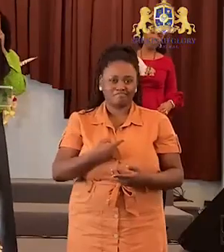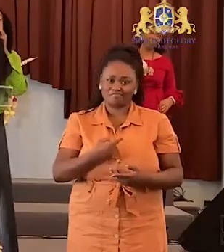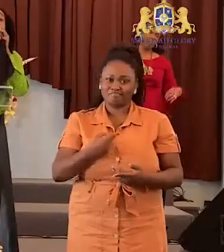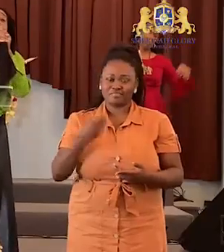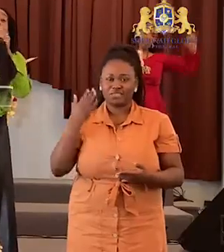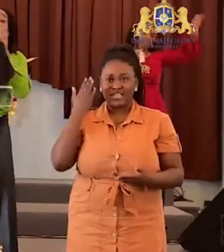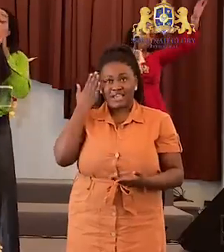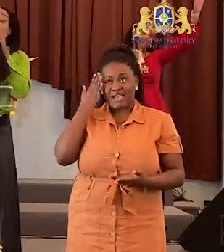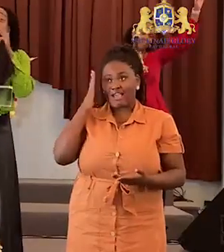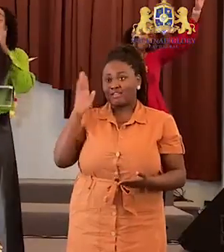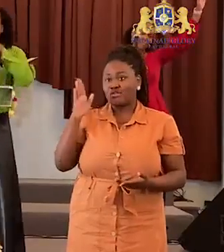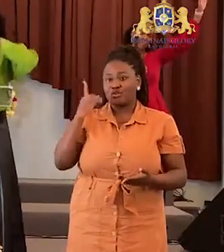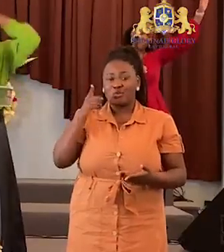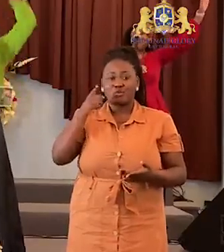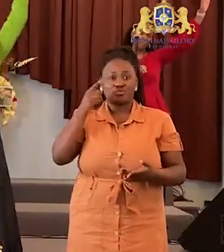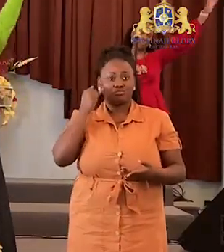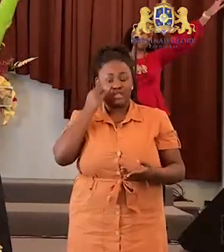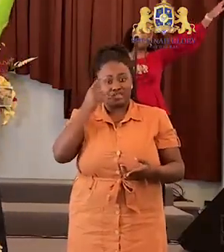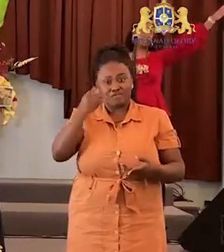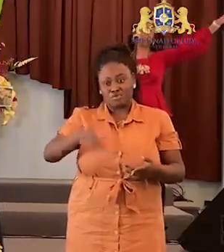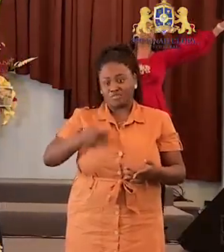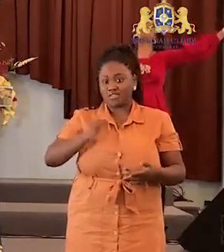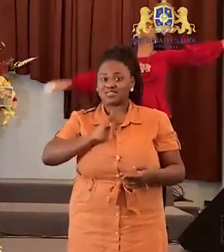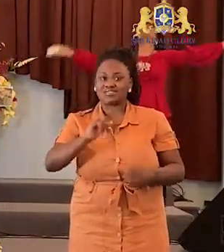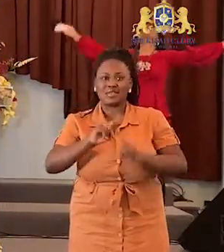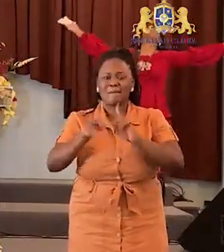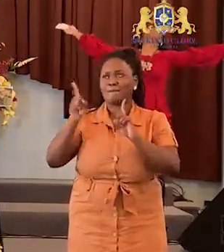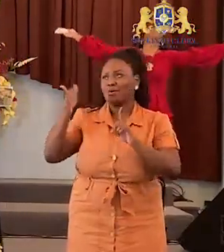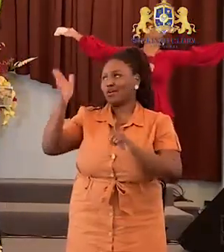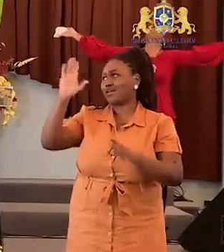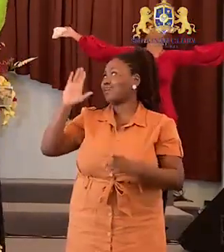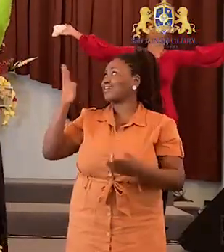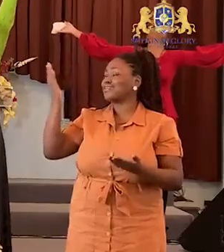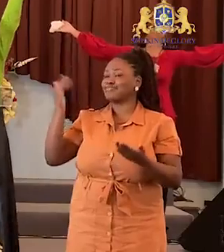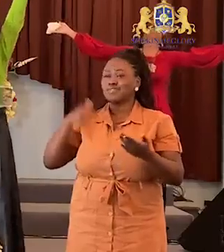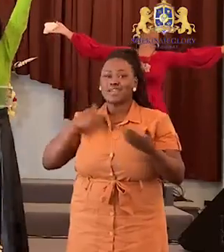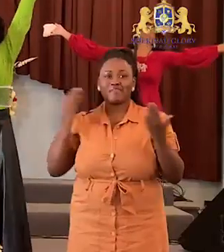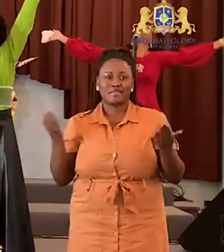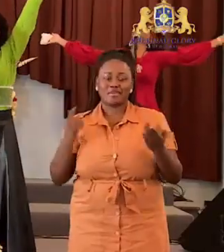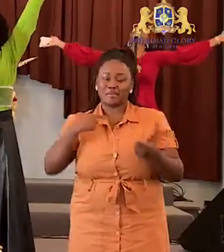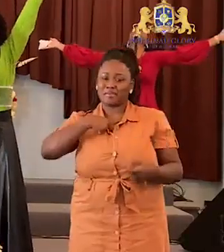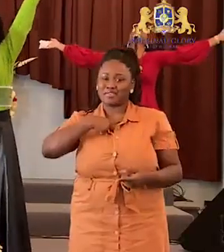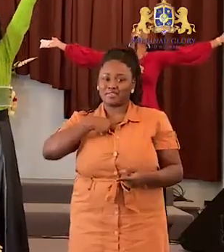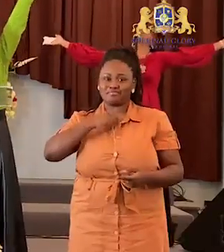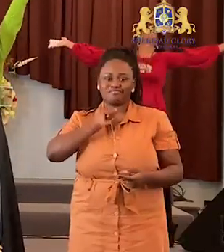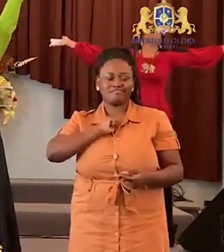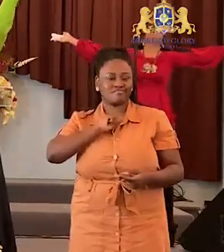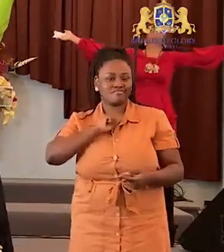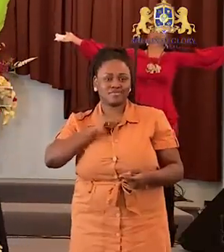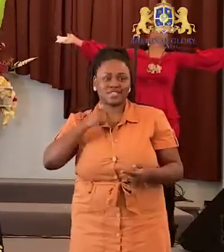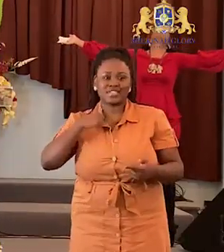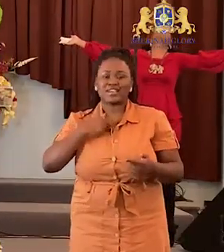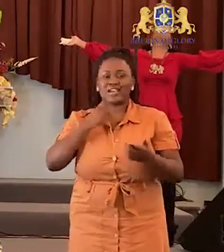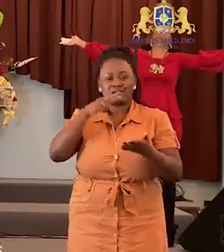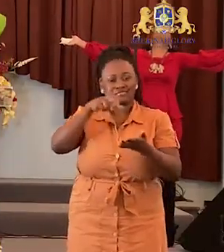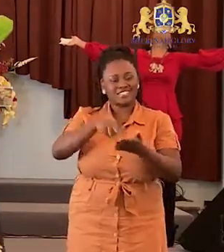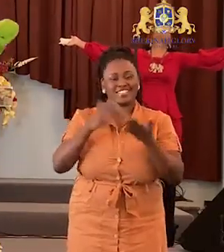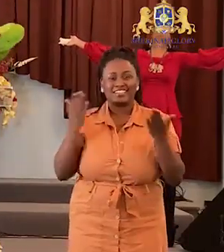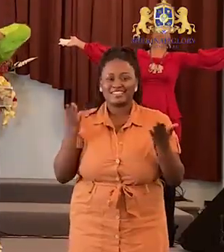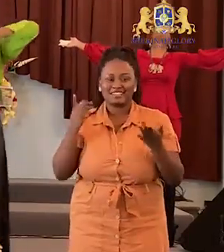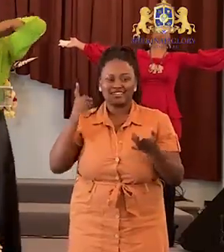if it's your heart's cry, but it's me, oh Lord. It's me, oh Lord. It's me, oh Lord. I'm standing in the